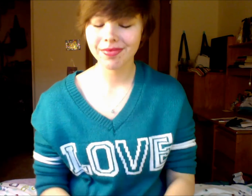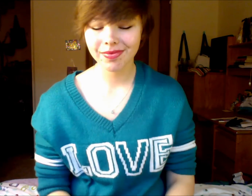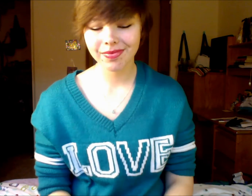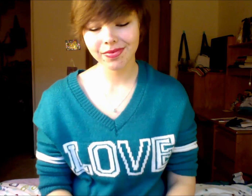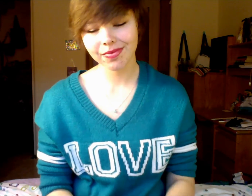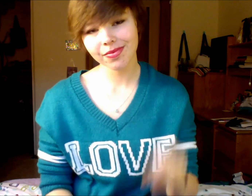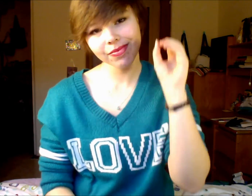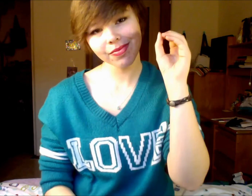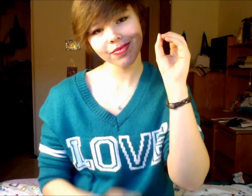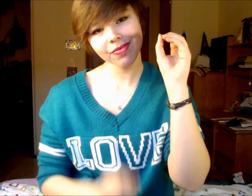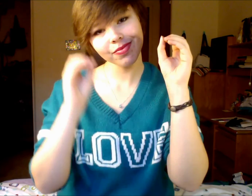Oh